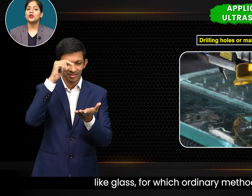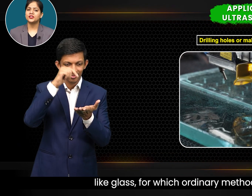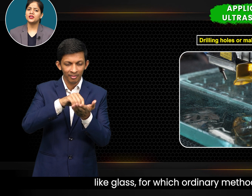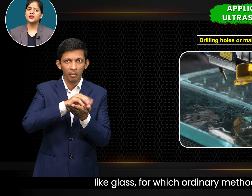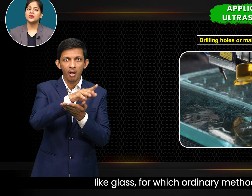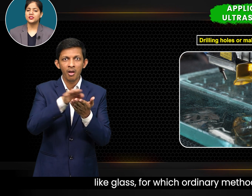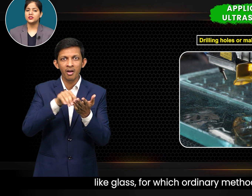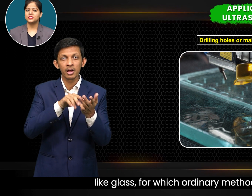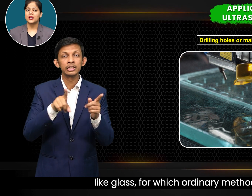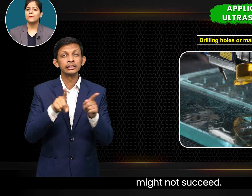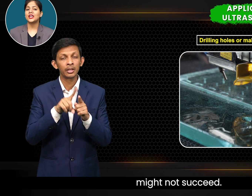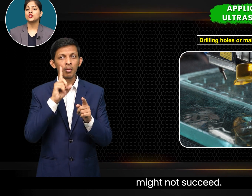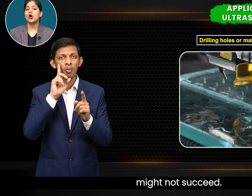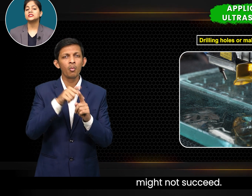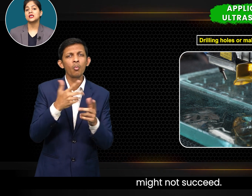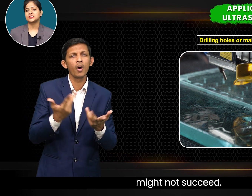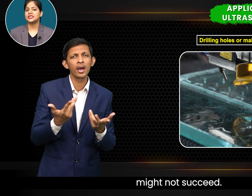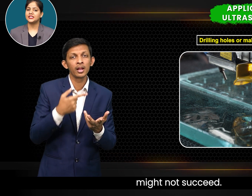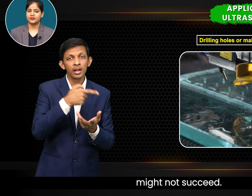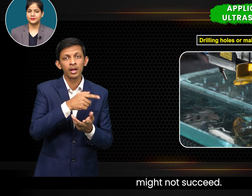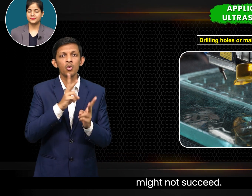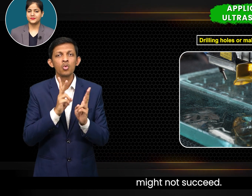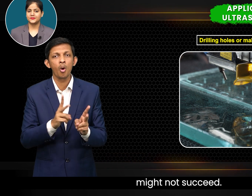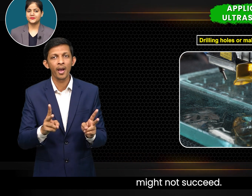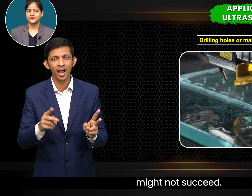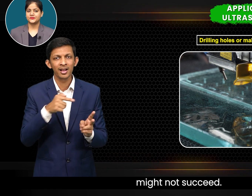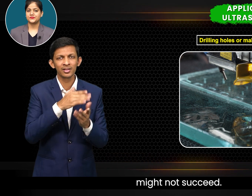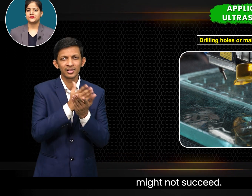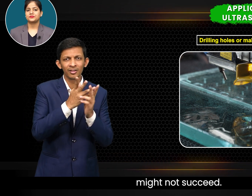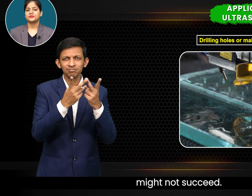which ordinary methods might not succeed.